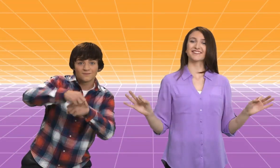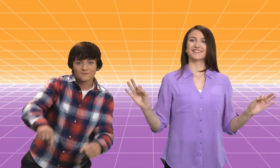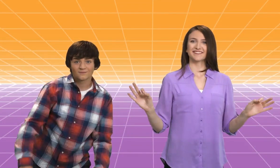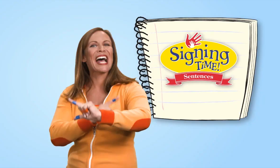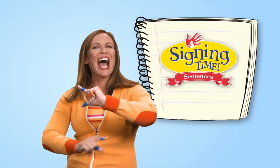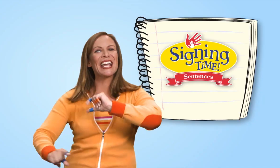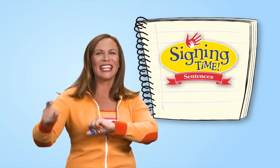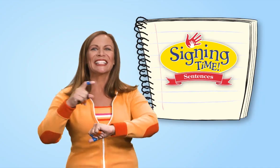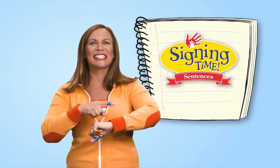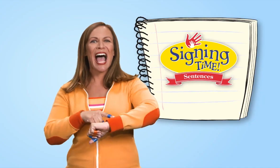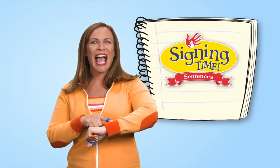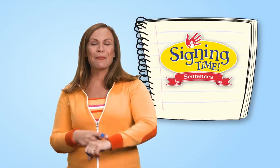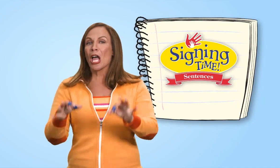Sentences, Signing Time